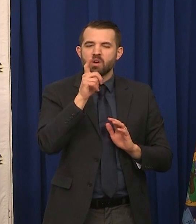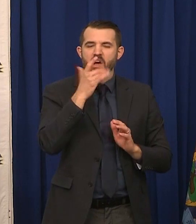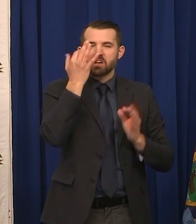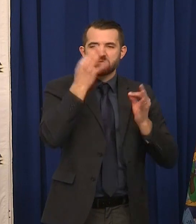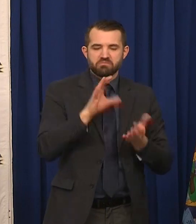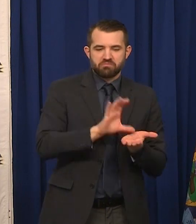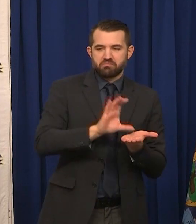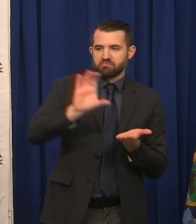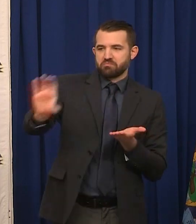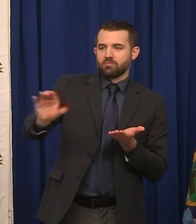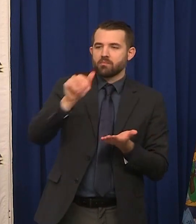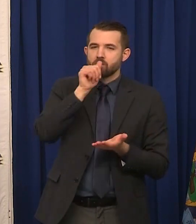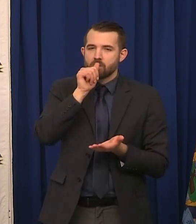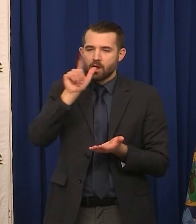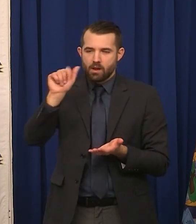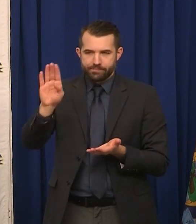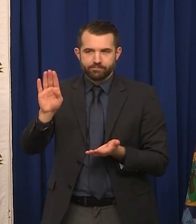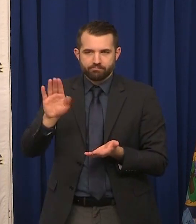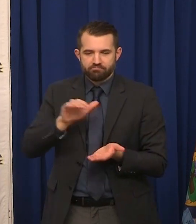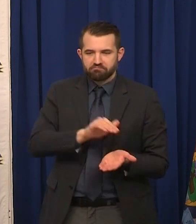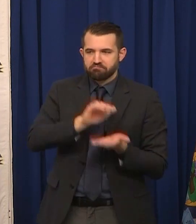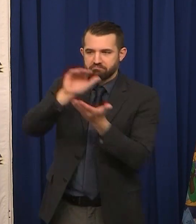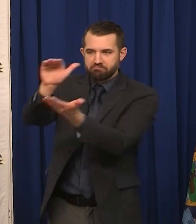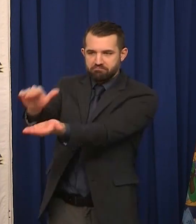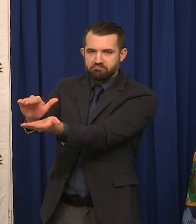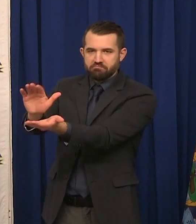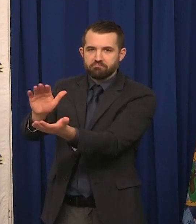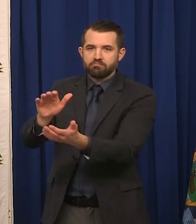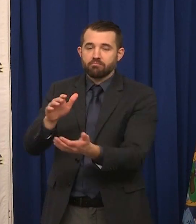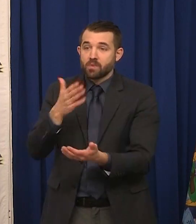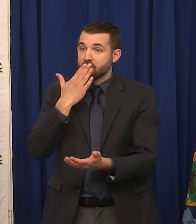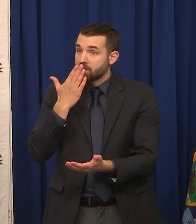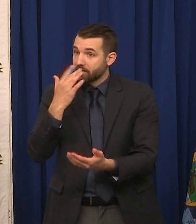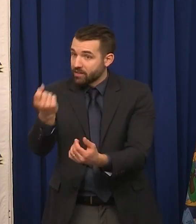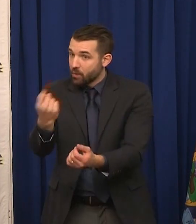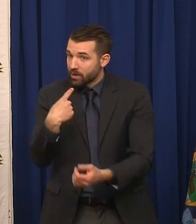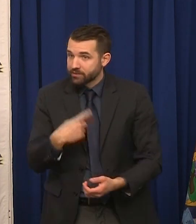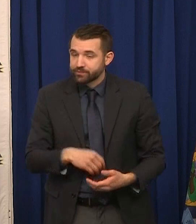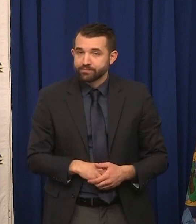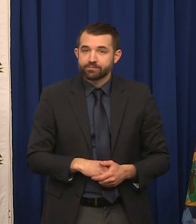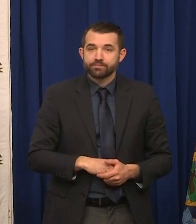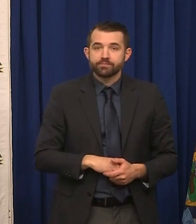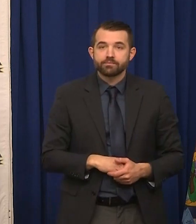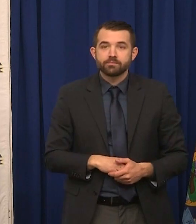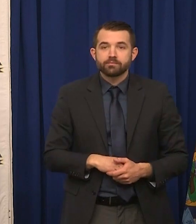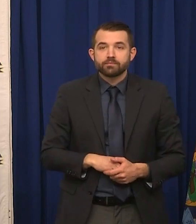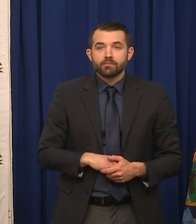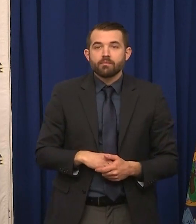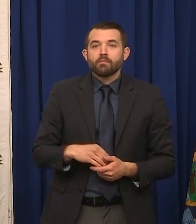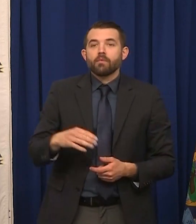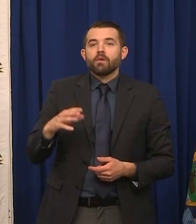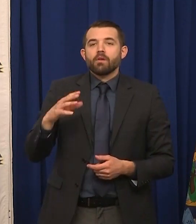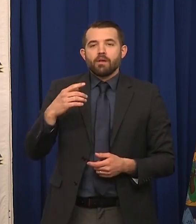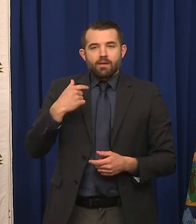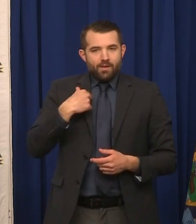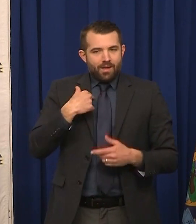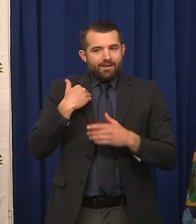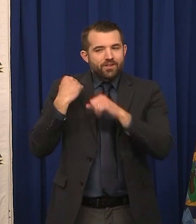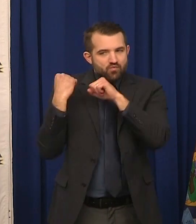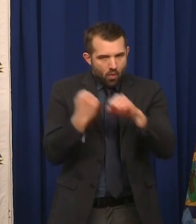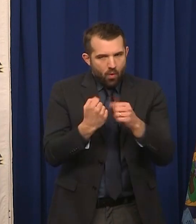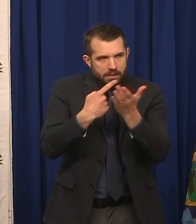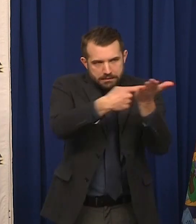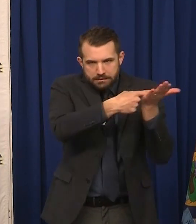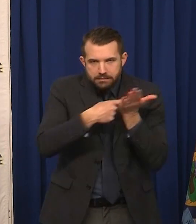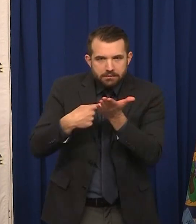lab. And it's a good question. I'm glad you raised it because we've had very robust discussions internally